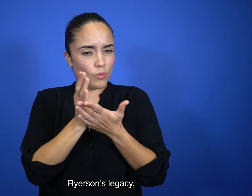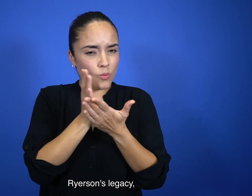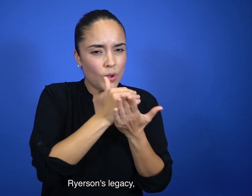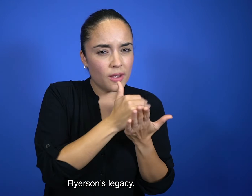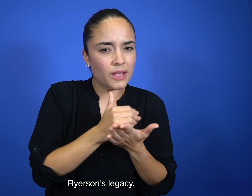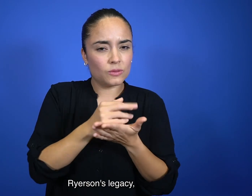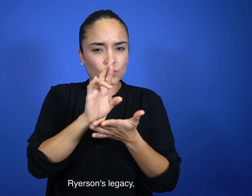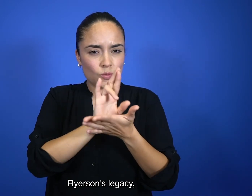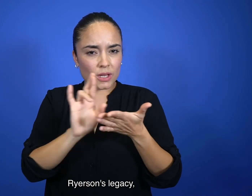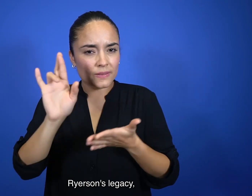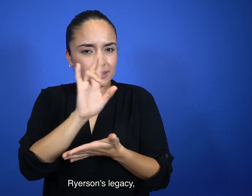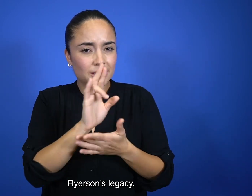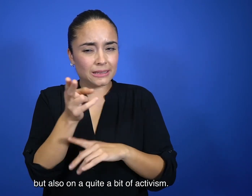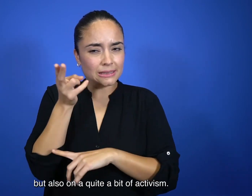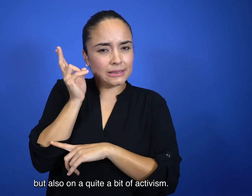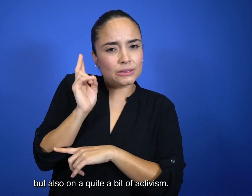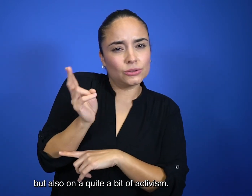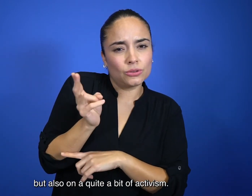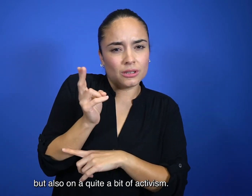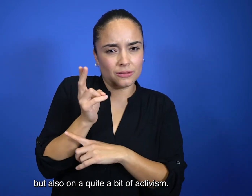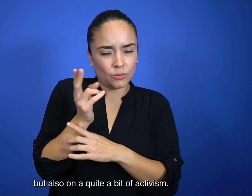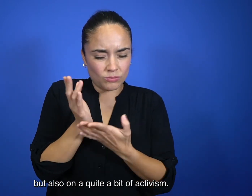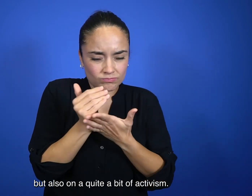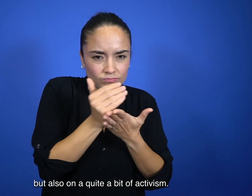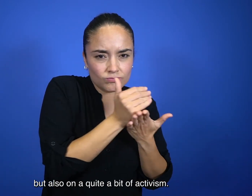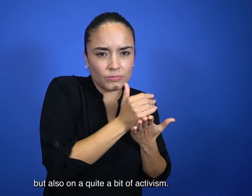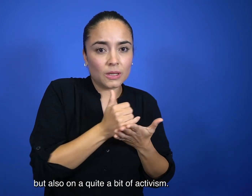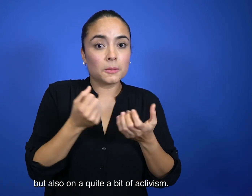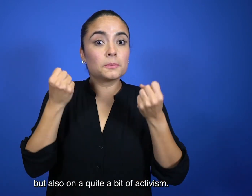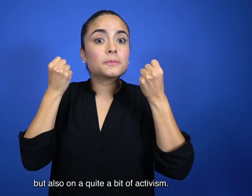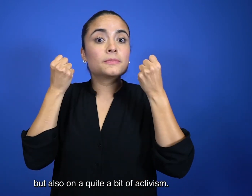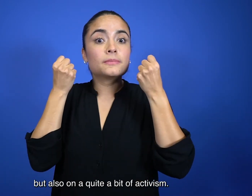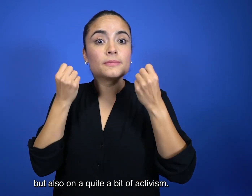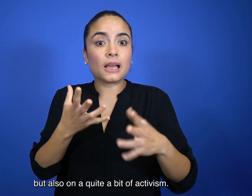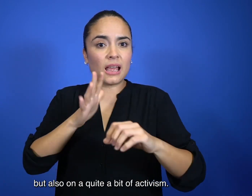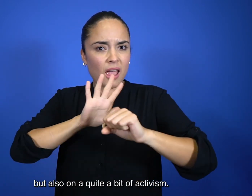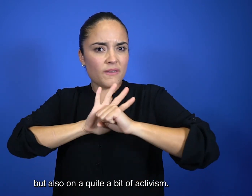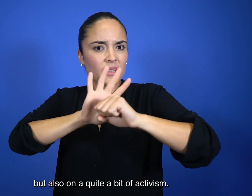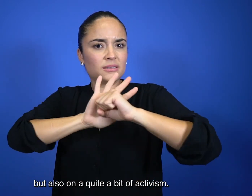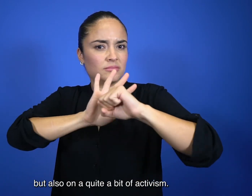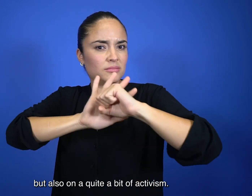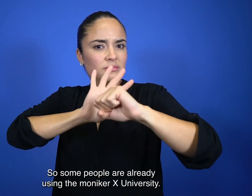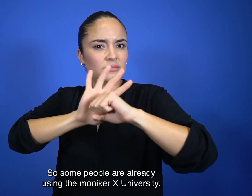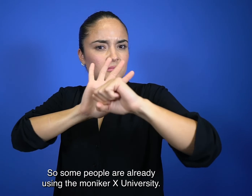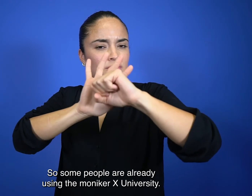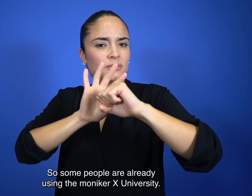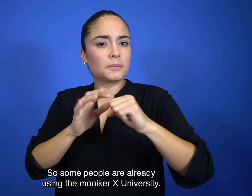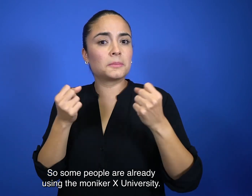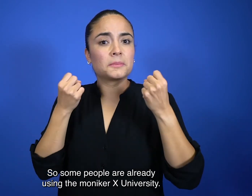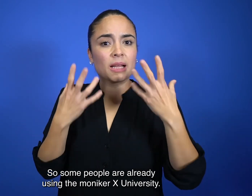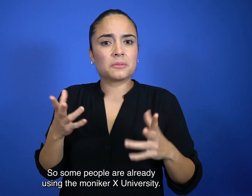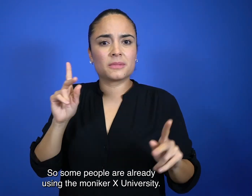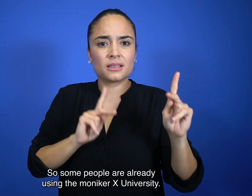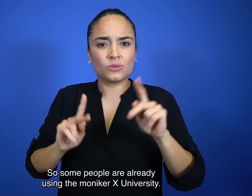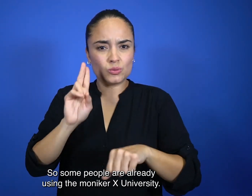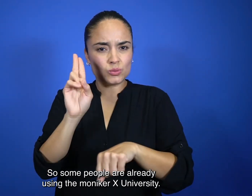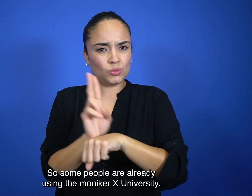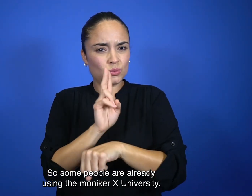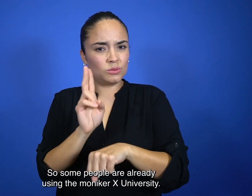Ryerson's legacy, but also on quite a bit of activism. So some people are already using the